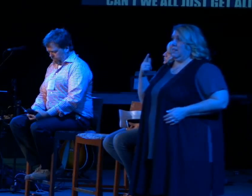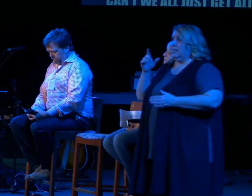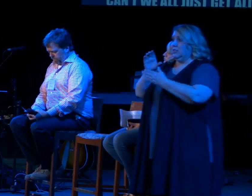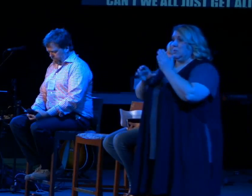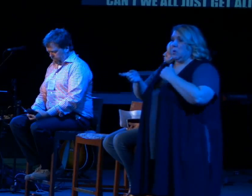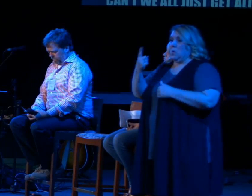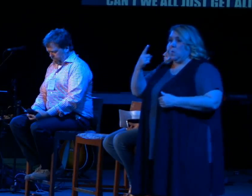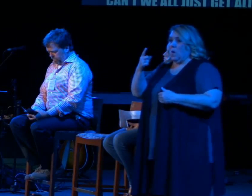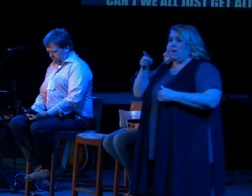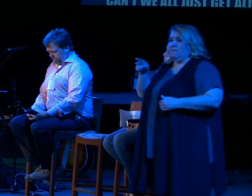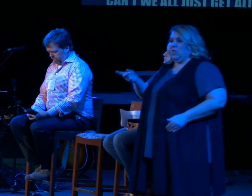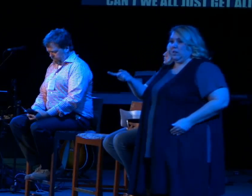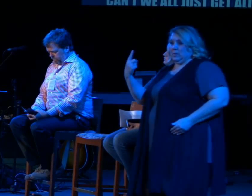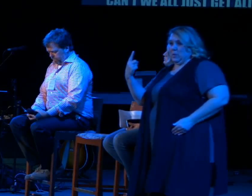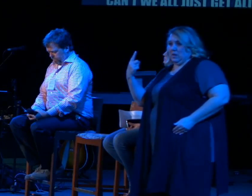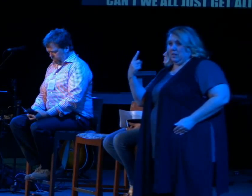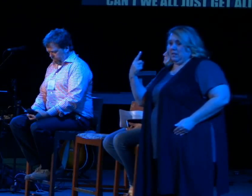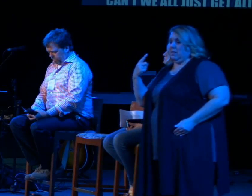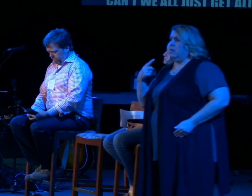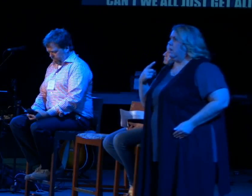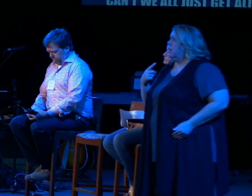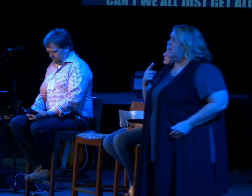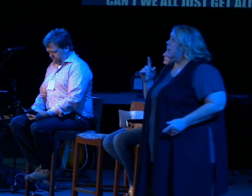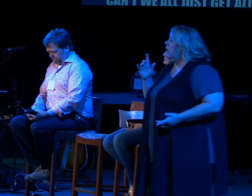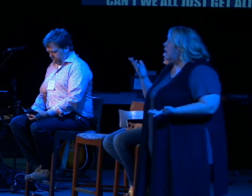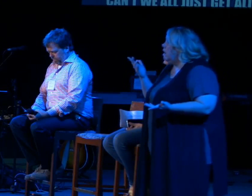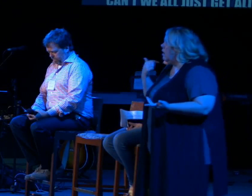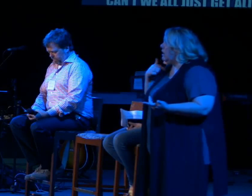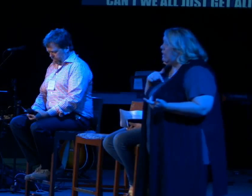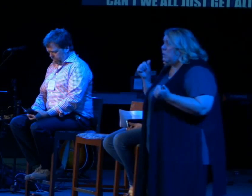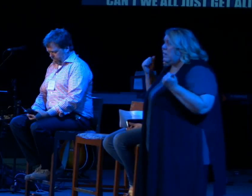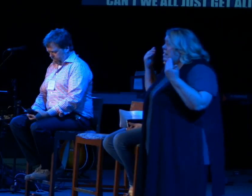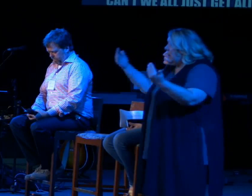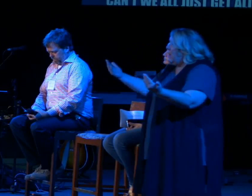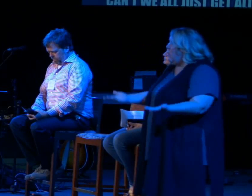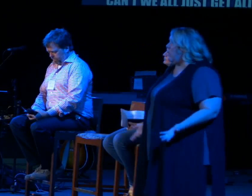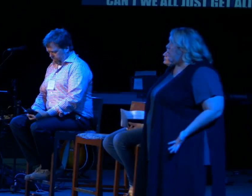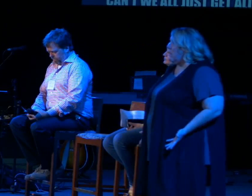chapter 1, verse 1, "Can't we all just get along?"